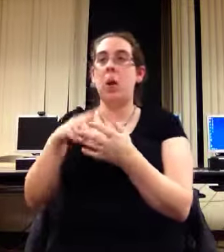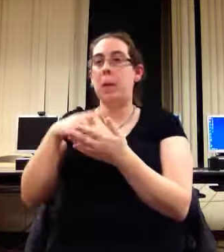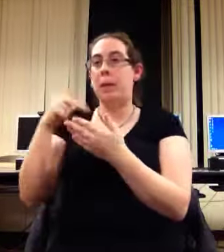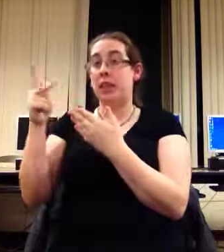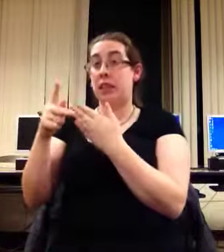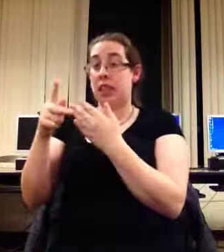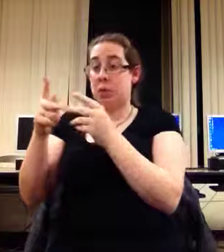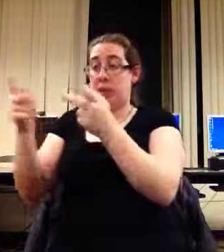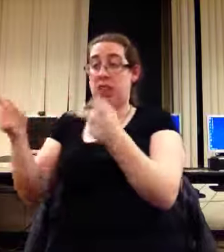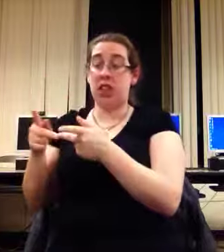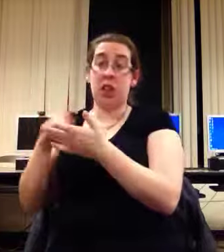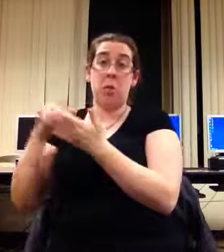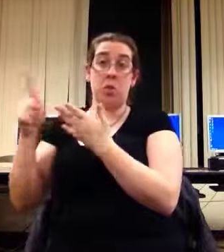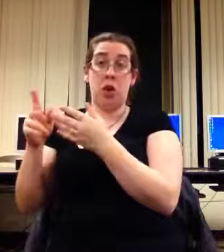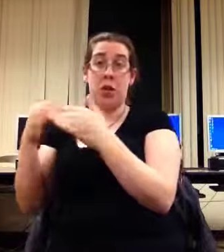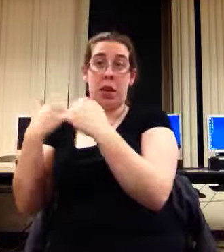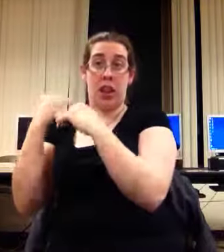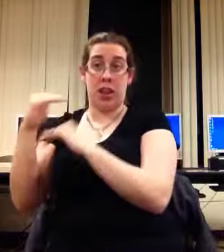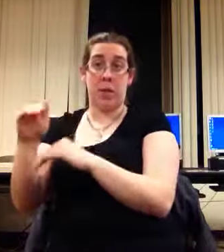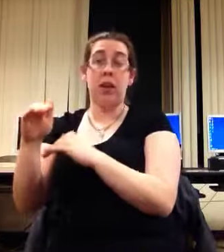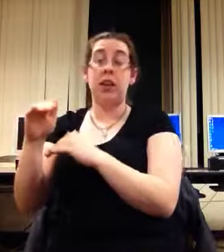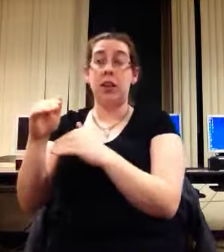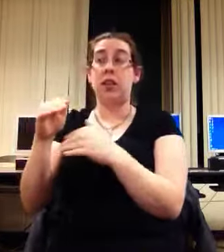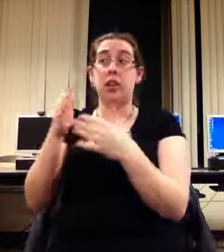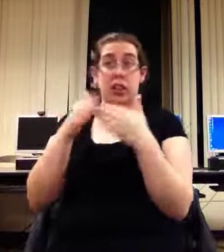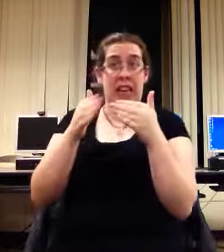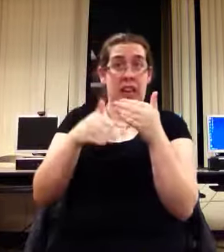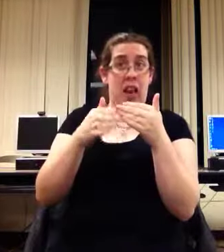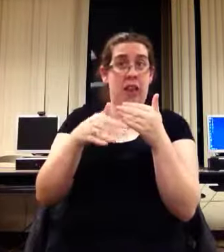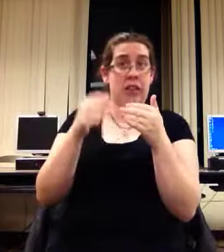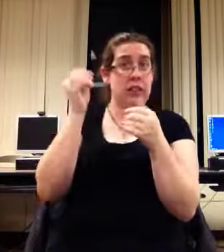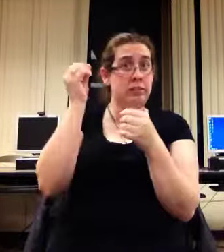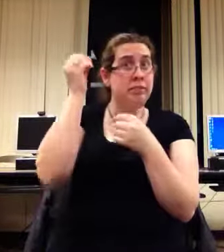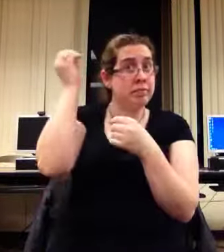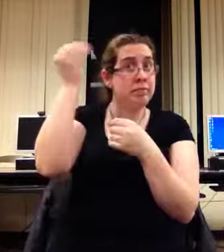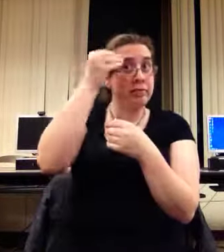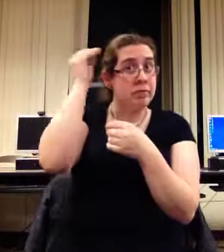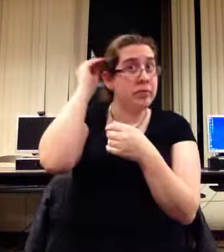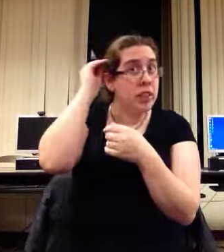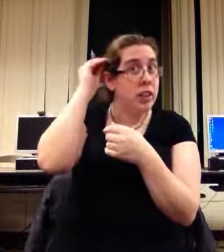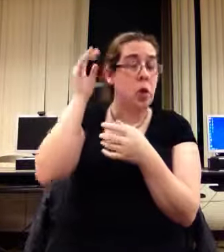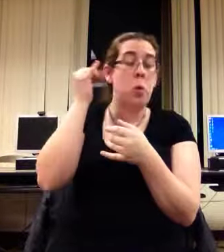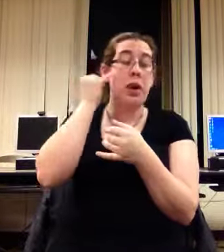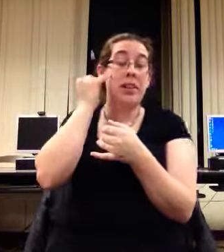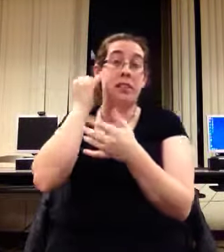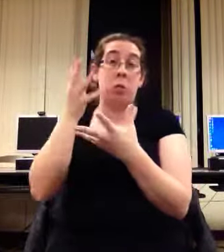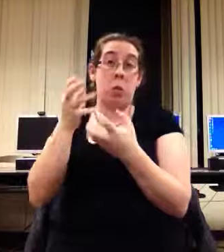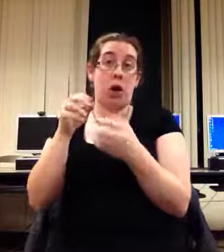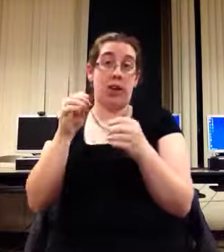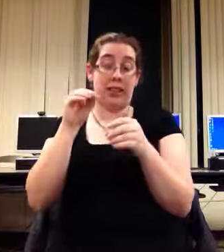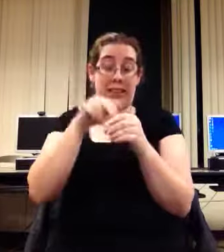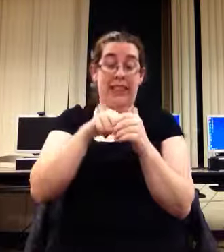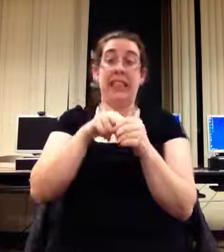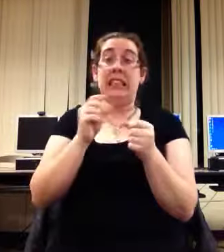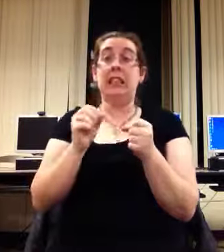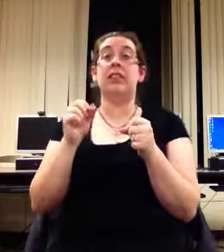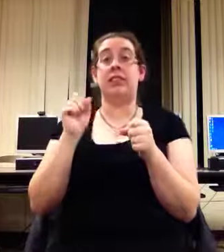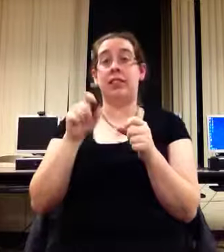limited, and there are deadlines to consider. So you have to get in early if you want to get a spot. First, you must determine